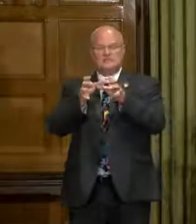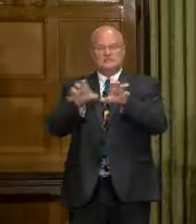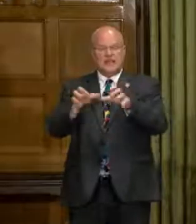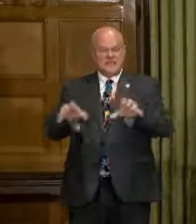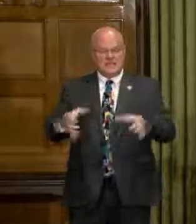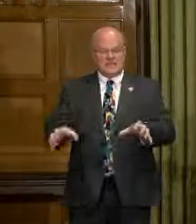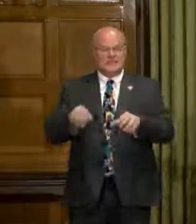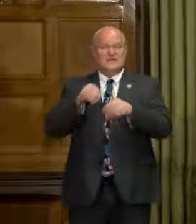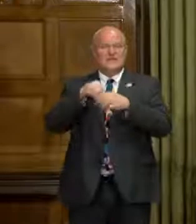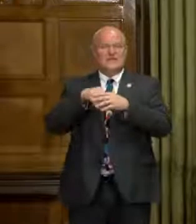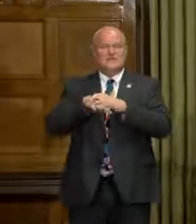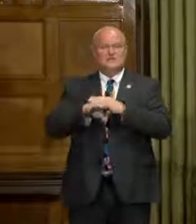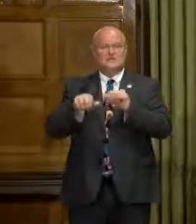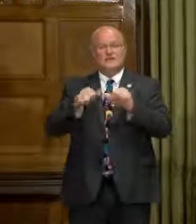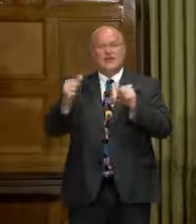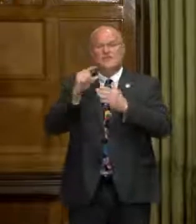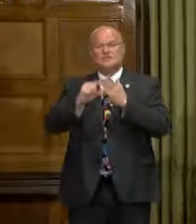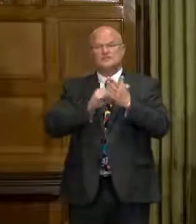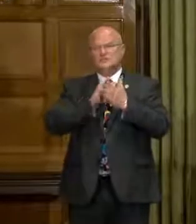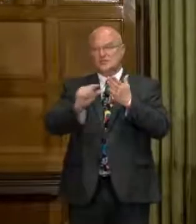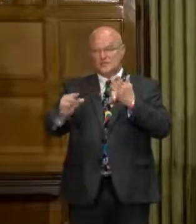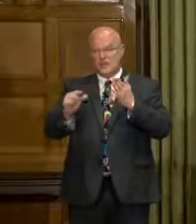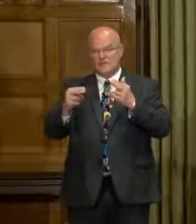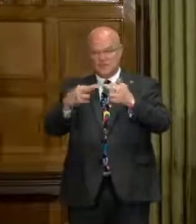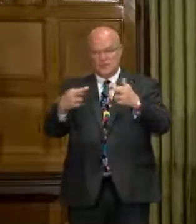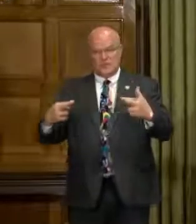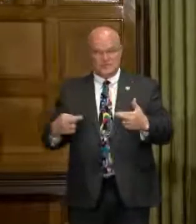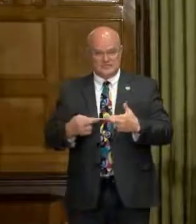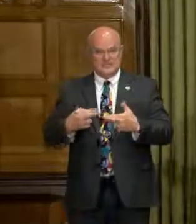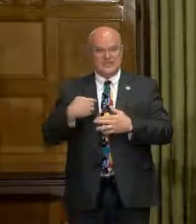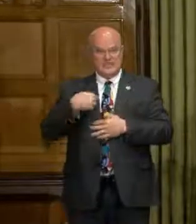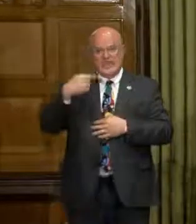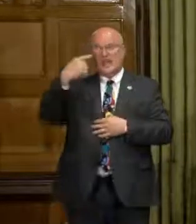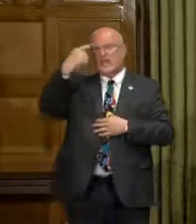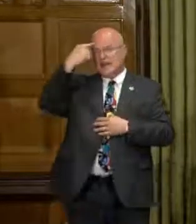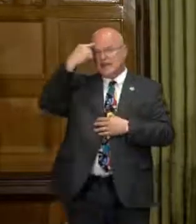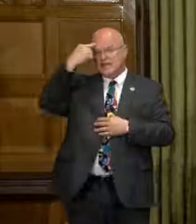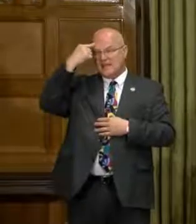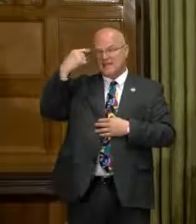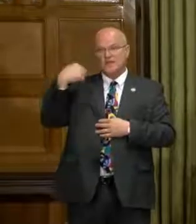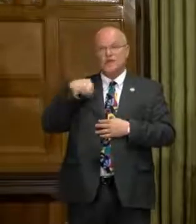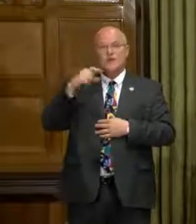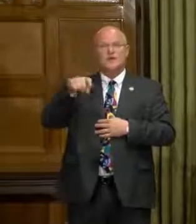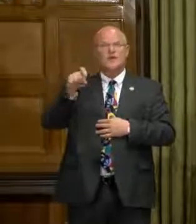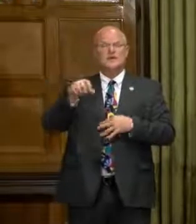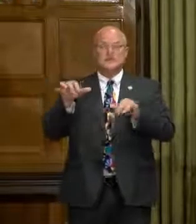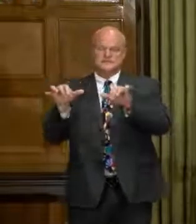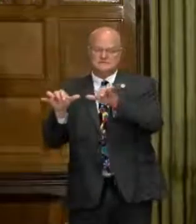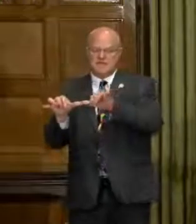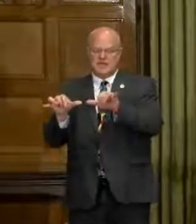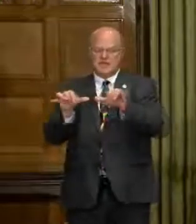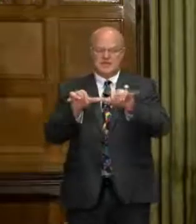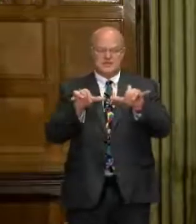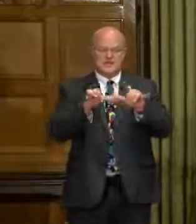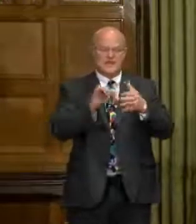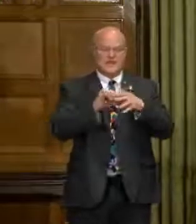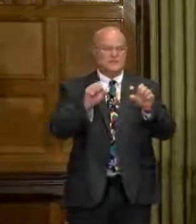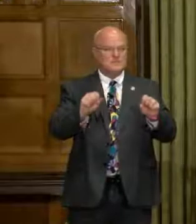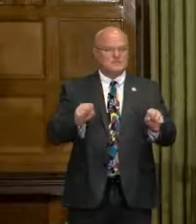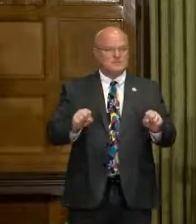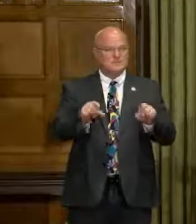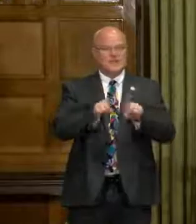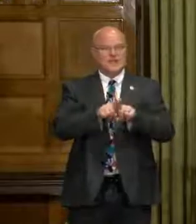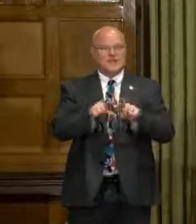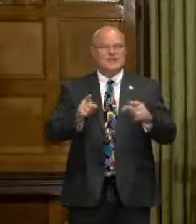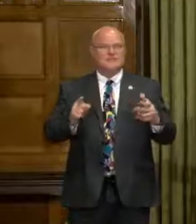down into other geographic regions, and I think we just have to measure that potential